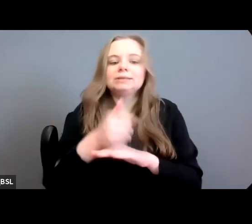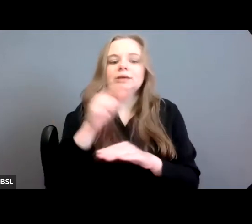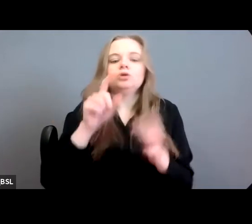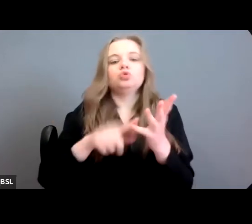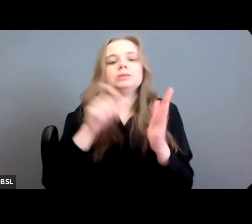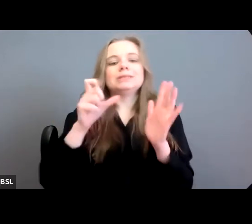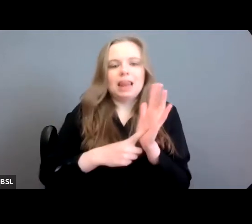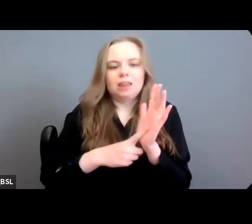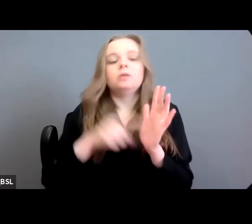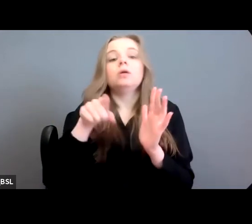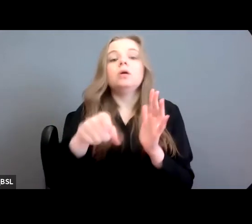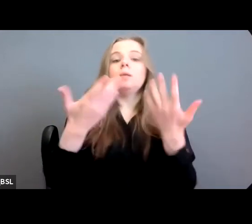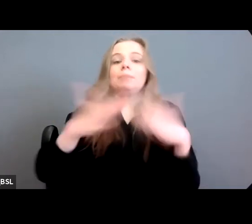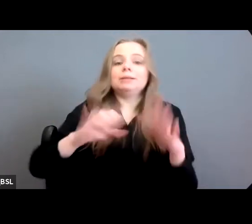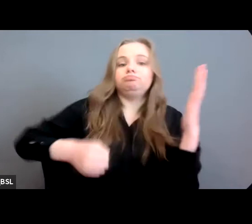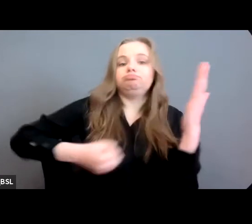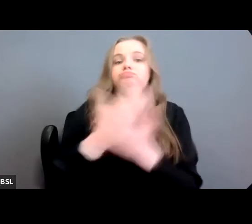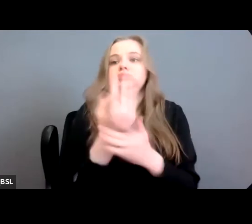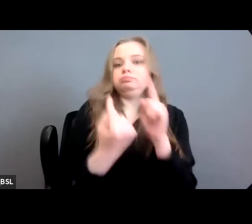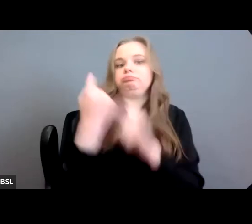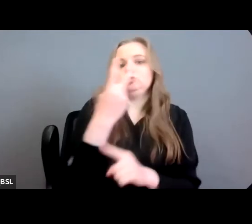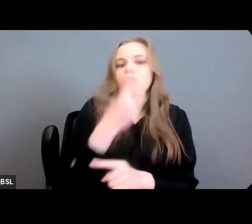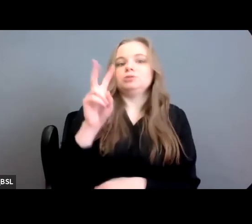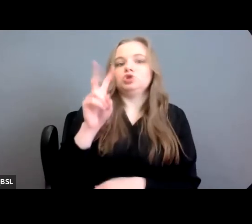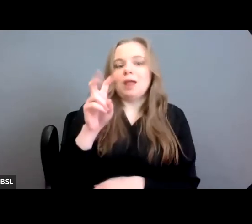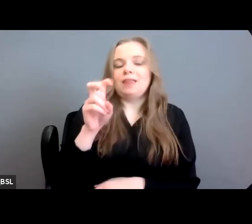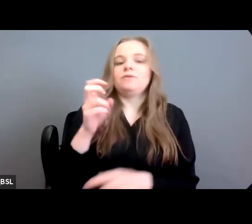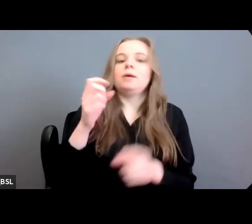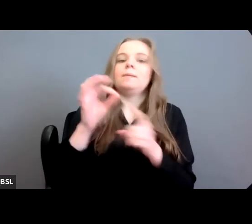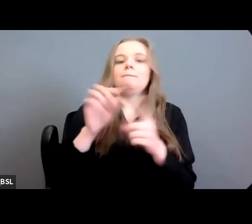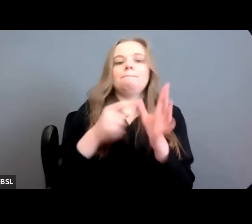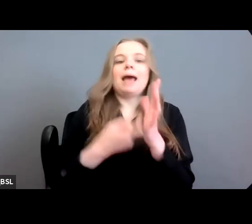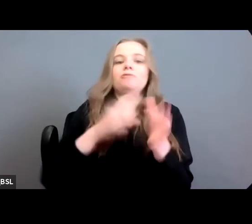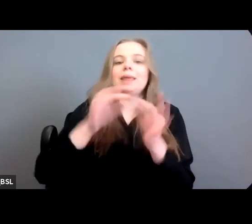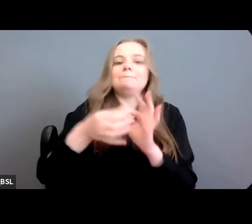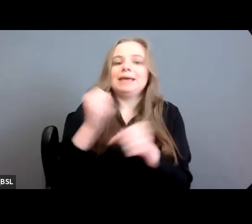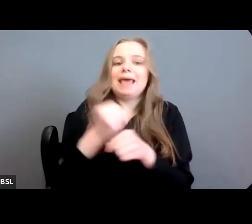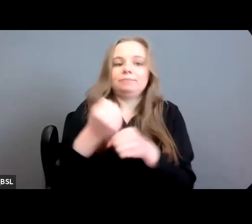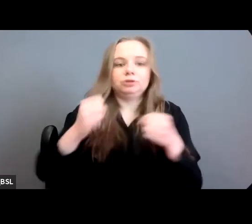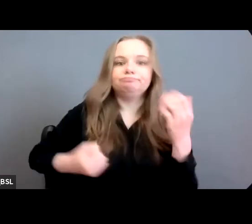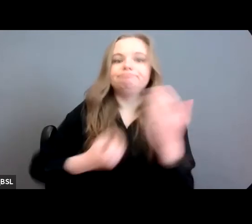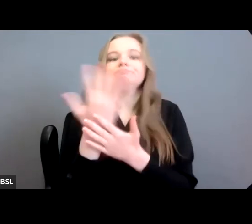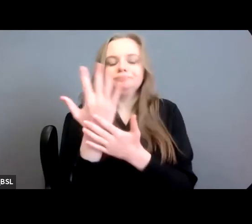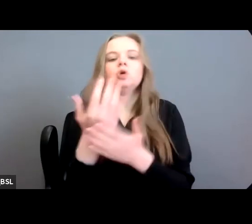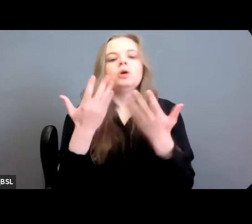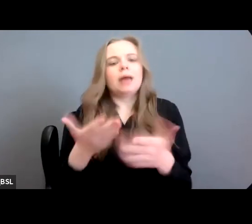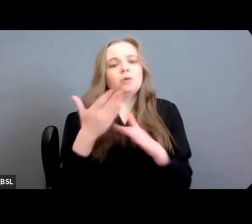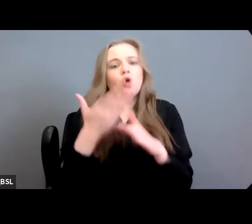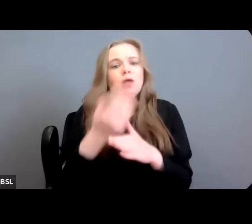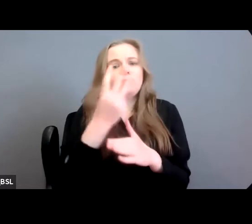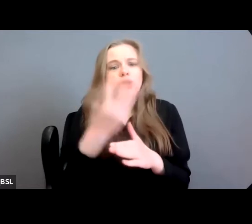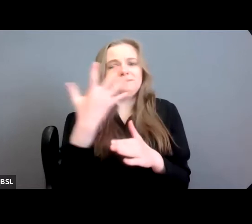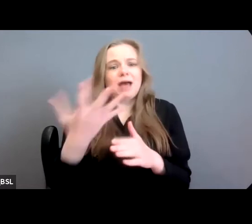of the Paralympic Games in 2012. Our projects are now in about 35 countries, and we work with 70 or